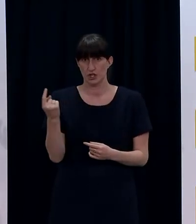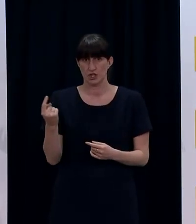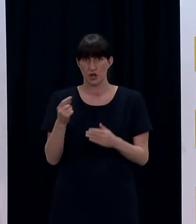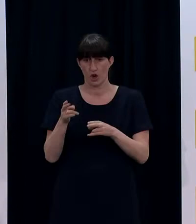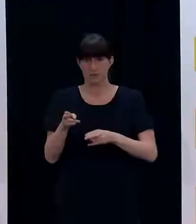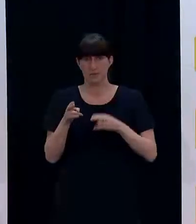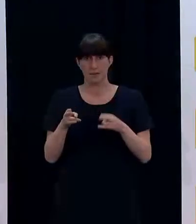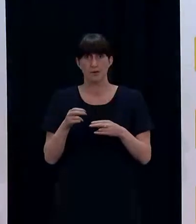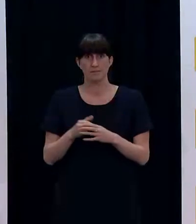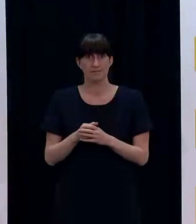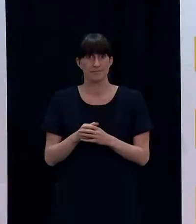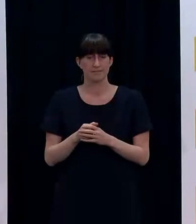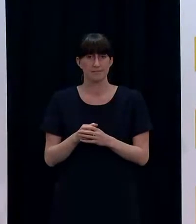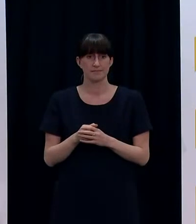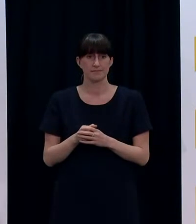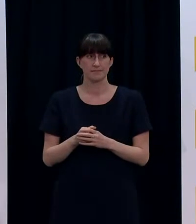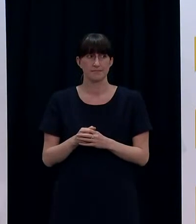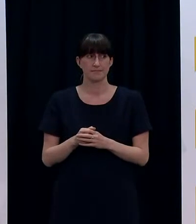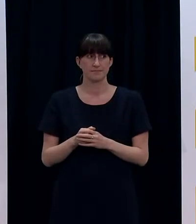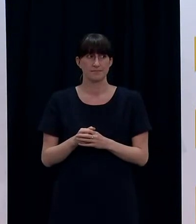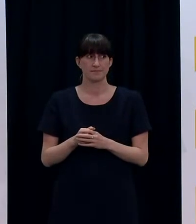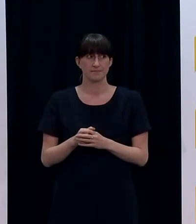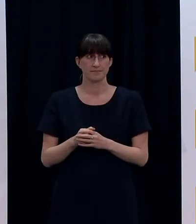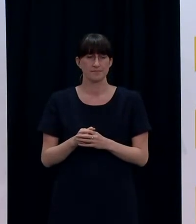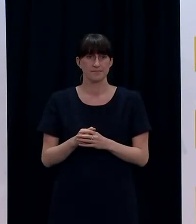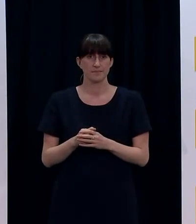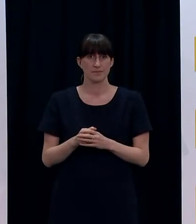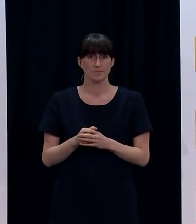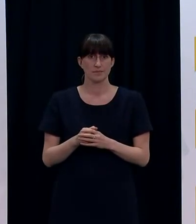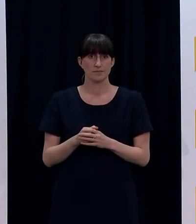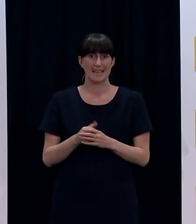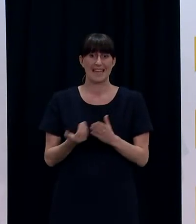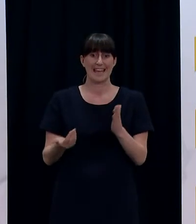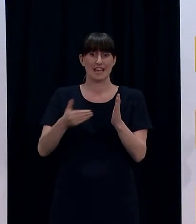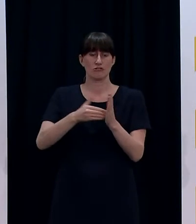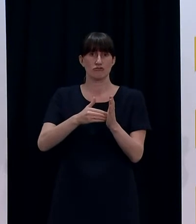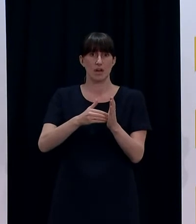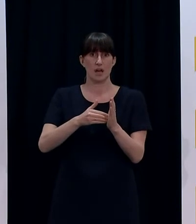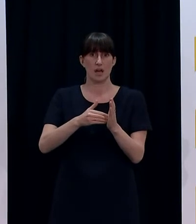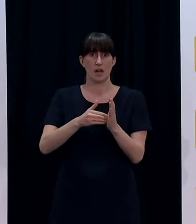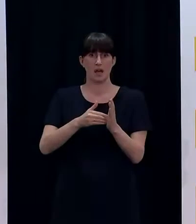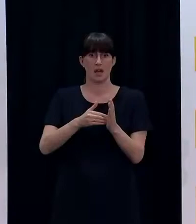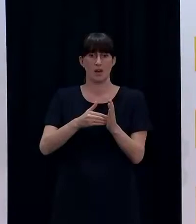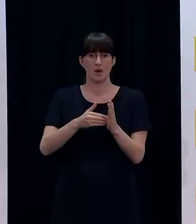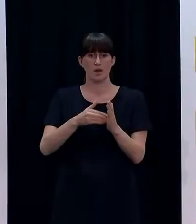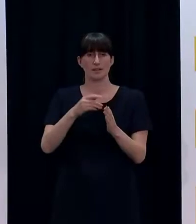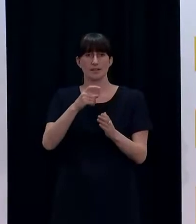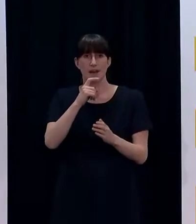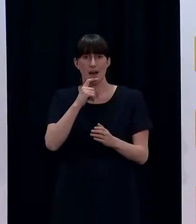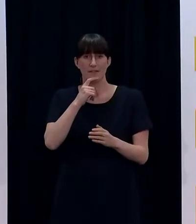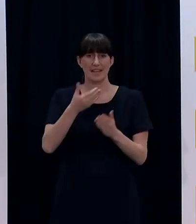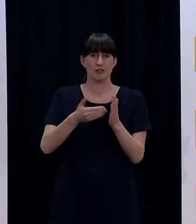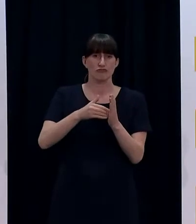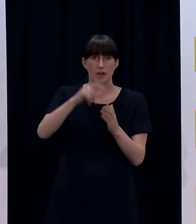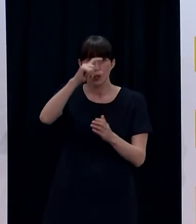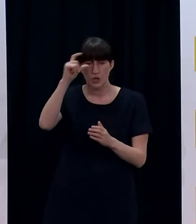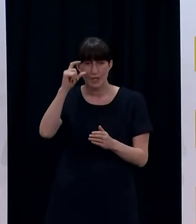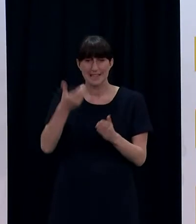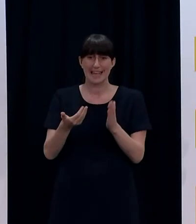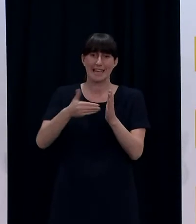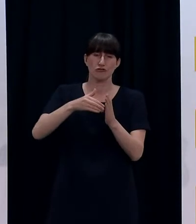It's fantastic that the workforce from across the country have stepped in to help. It is something that we're very mindful